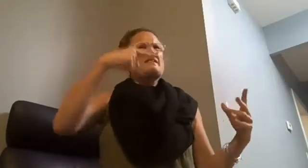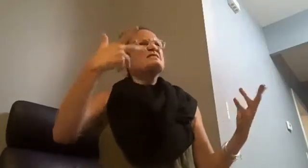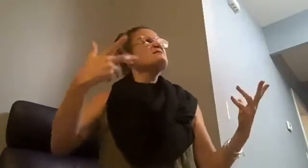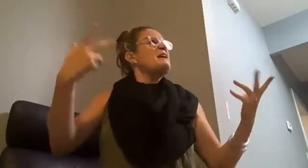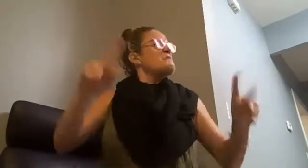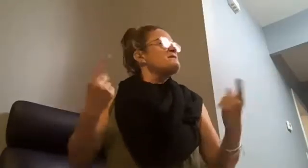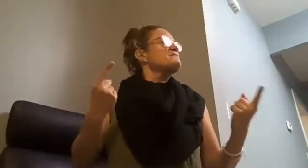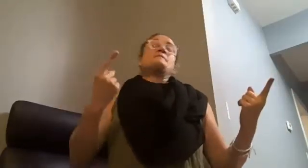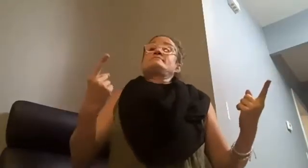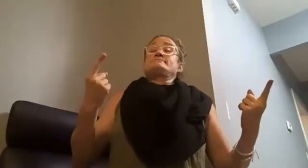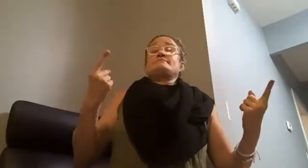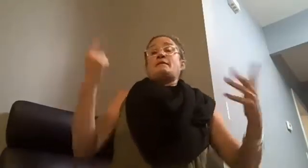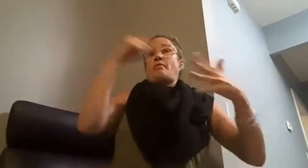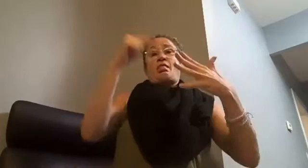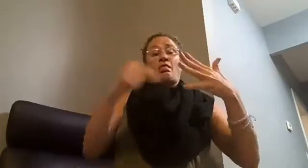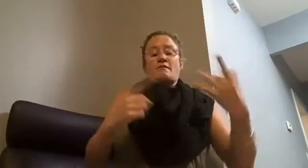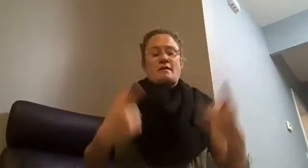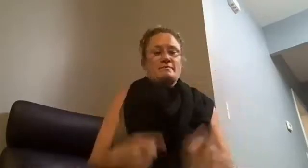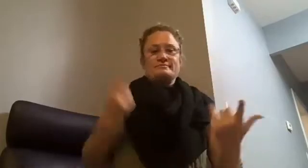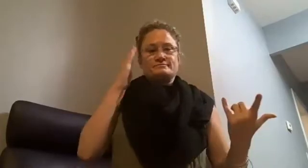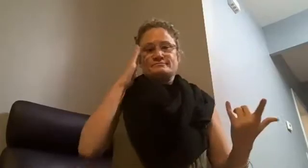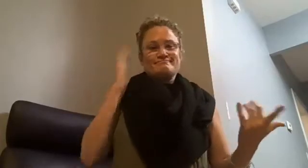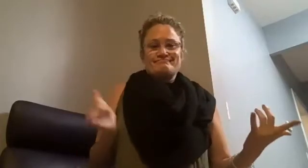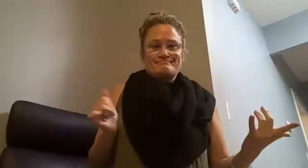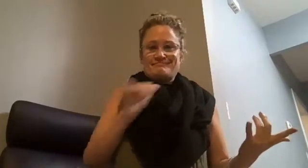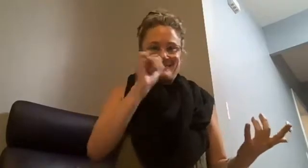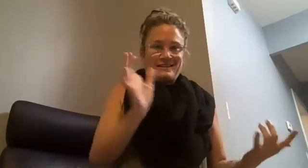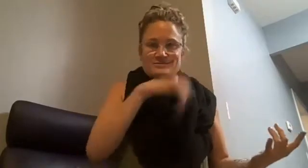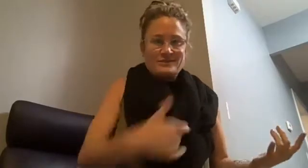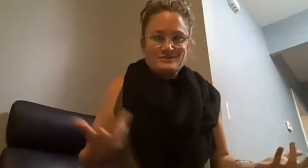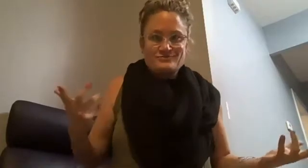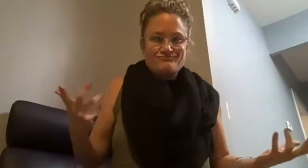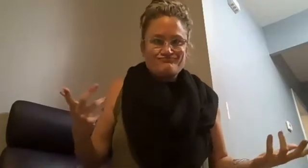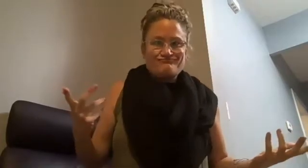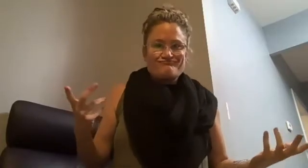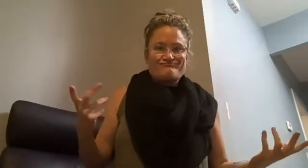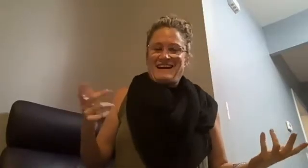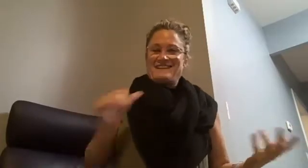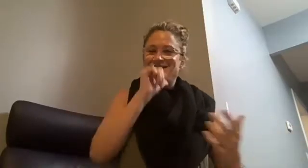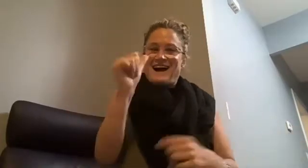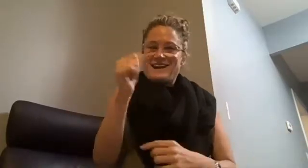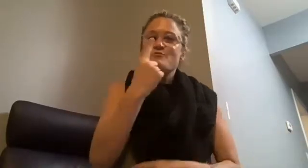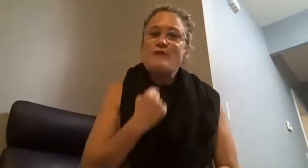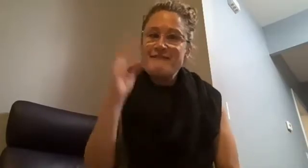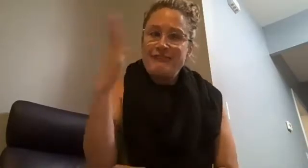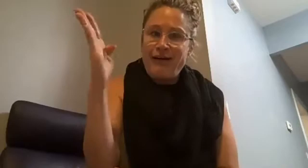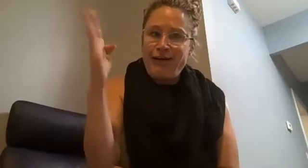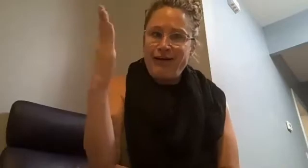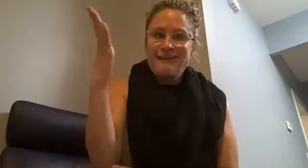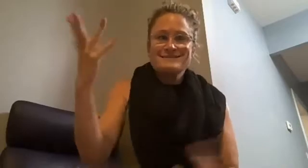my life at that time. And that really wasn't something that kind of met the bar of a red flag at that time of my life. And him and I are